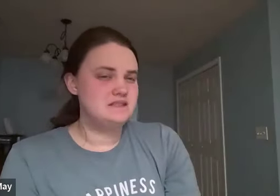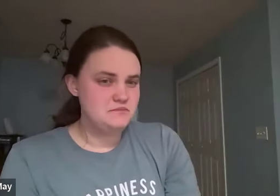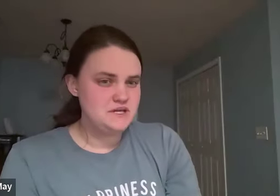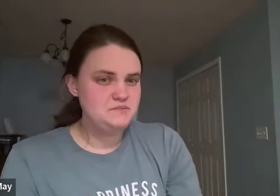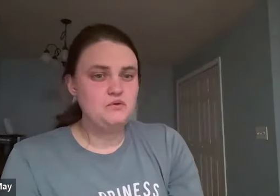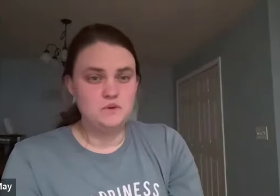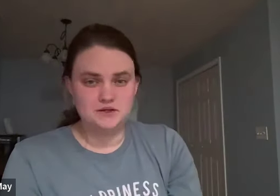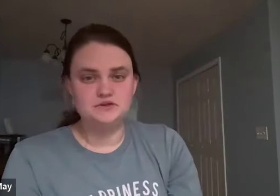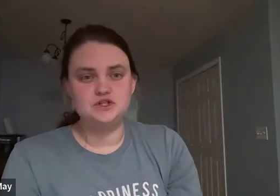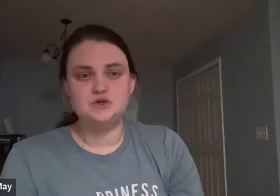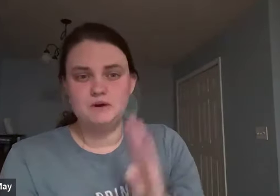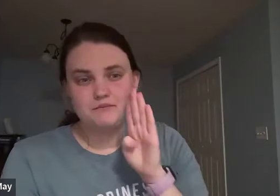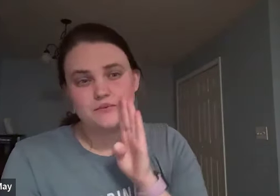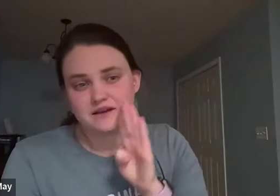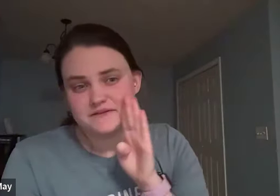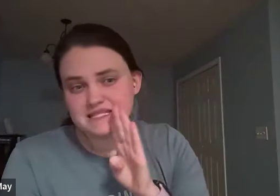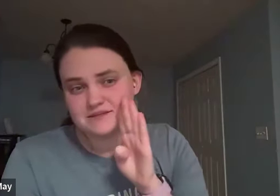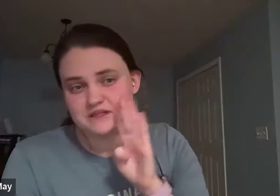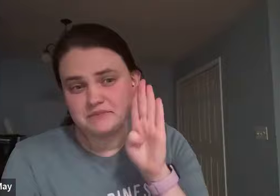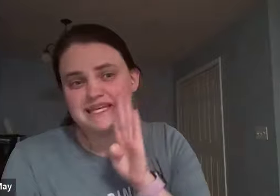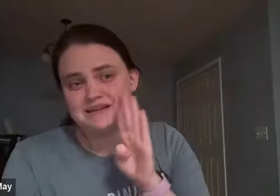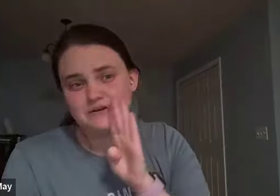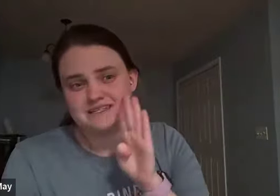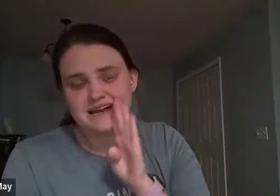Some people will do breakfast with the B on the side.